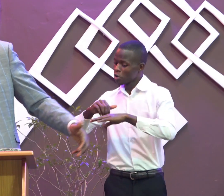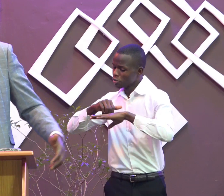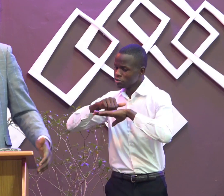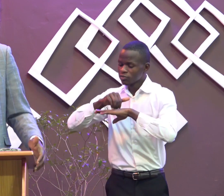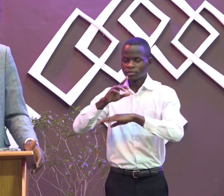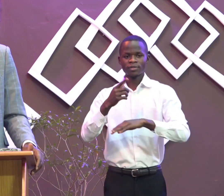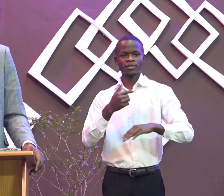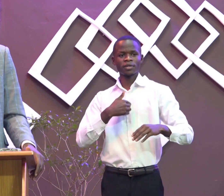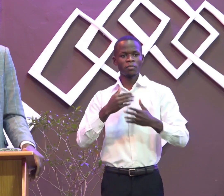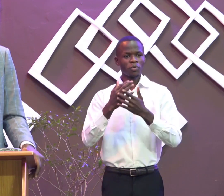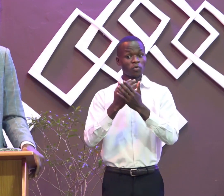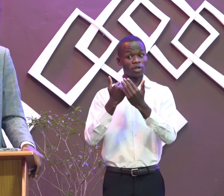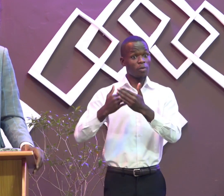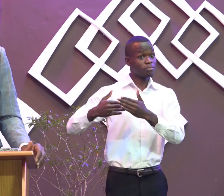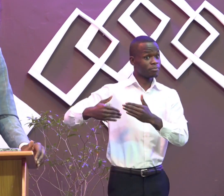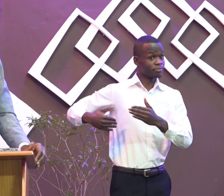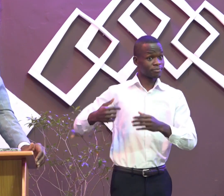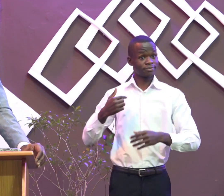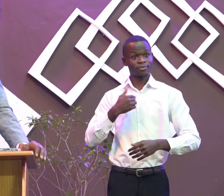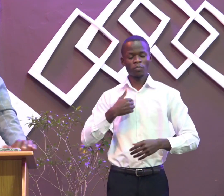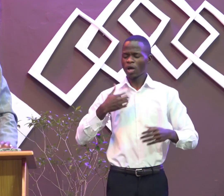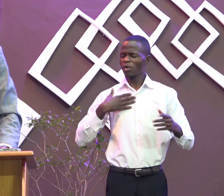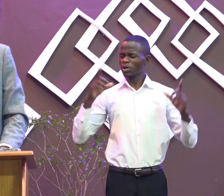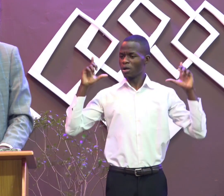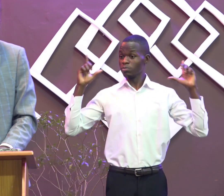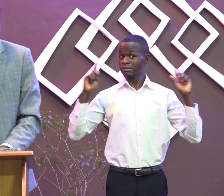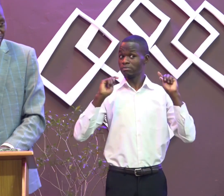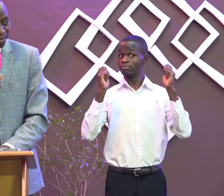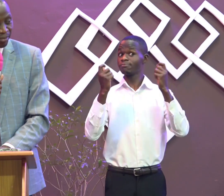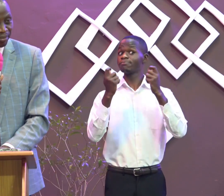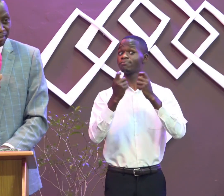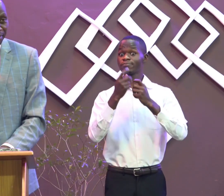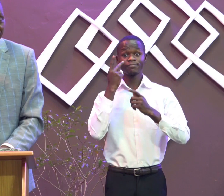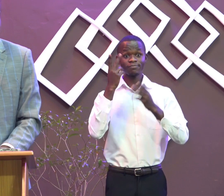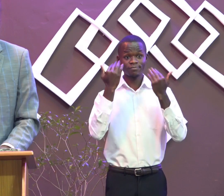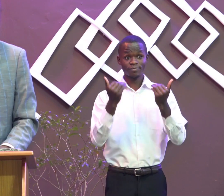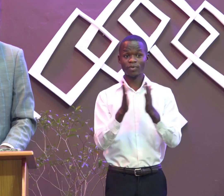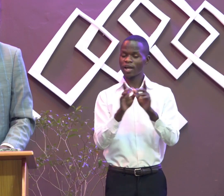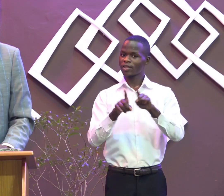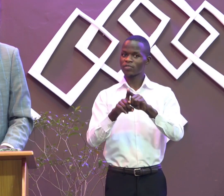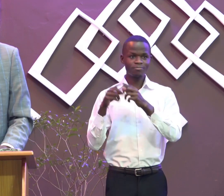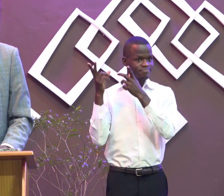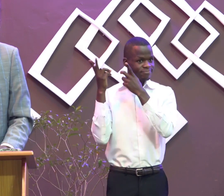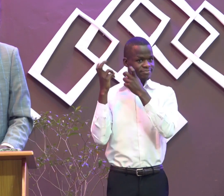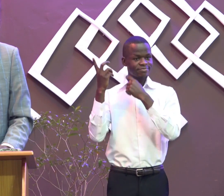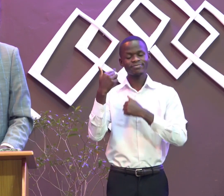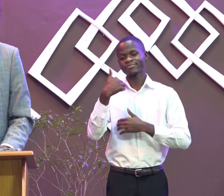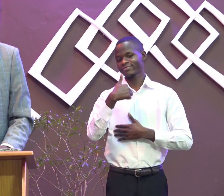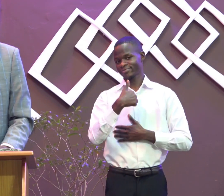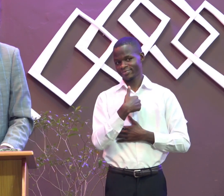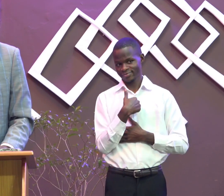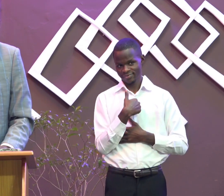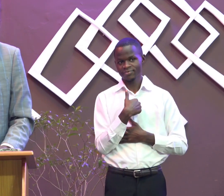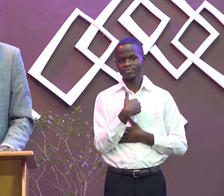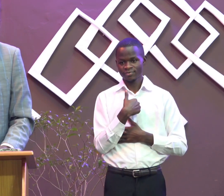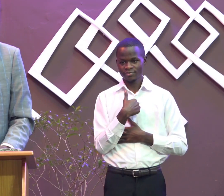timu endaba na kakati empulira. And it is that team of elders and pastors that has sent me to come and stand here.